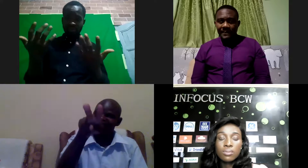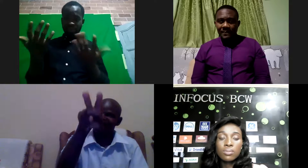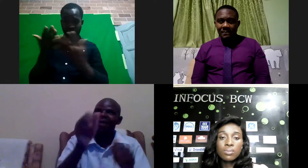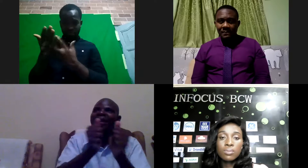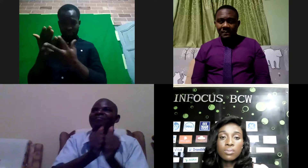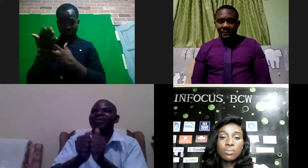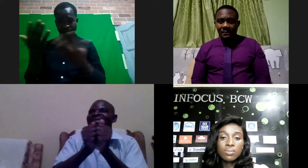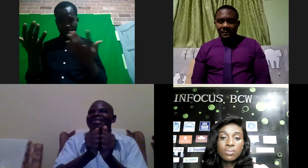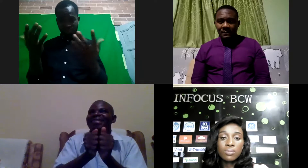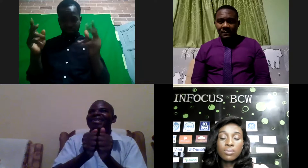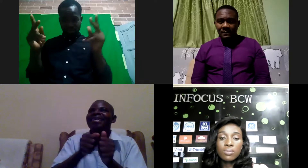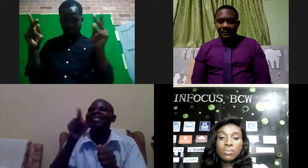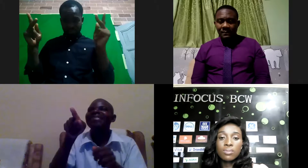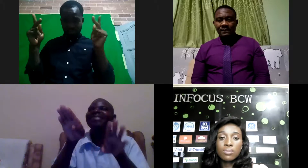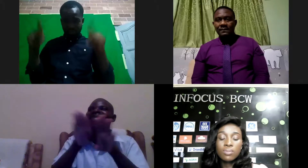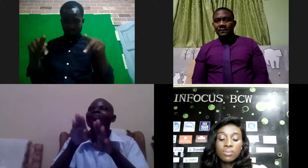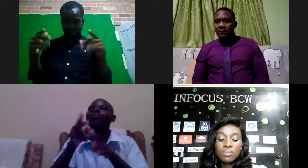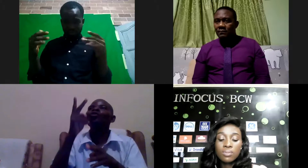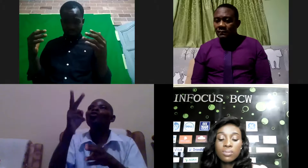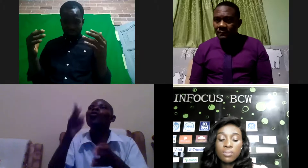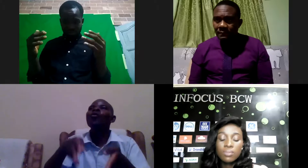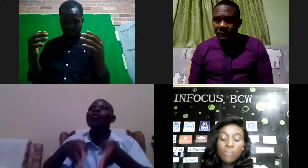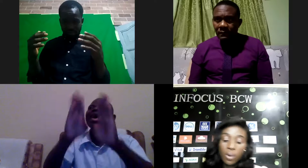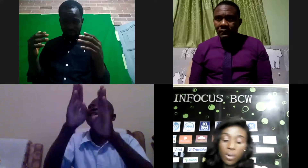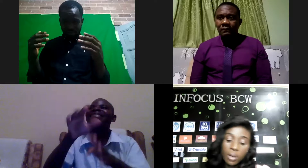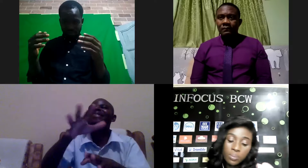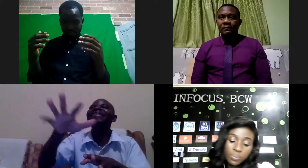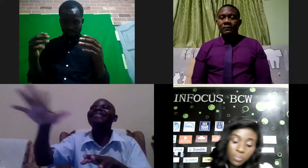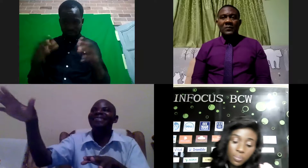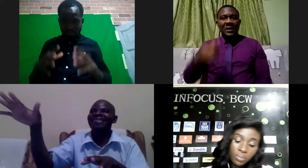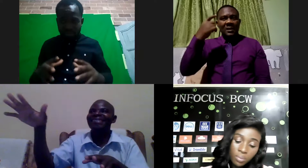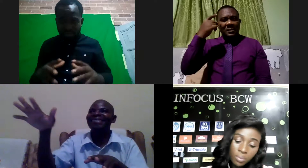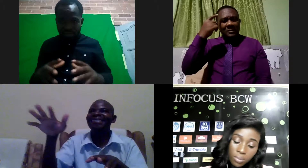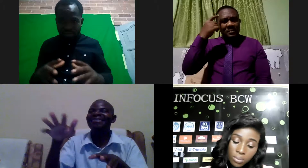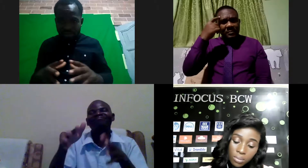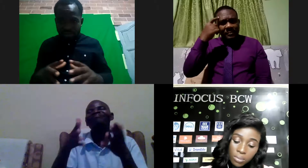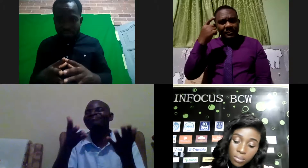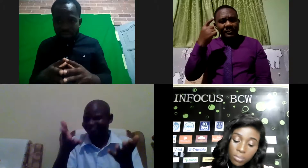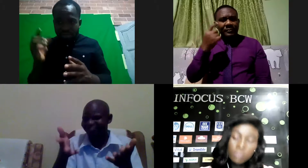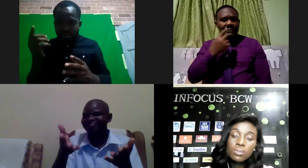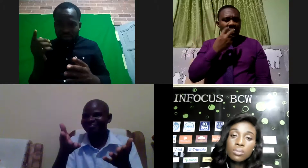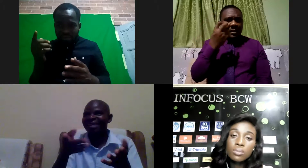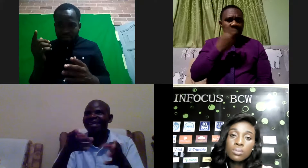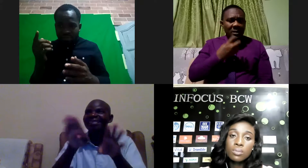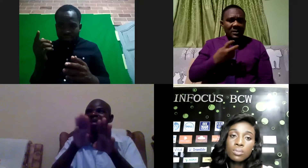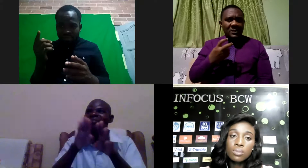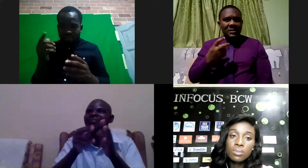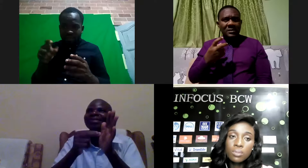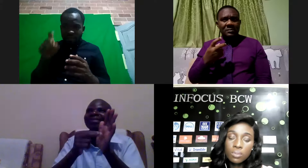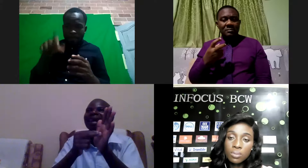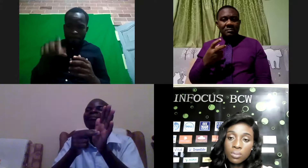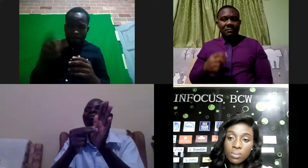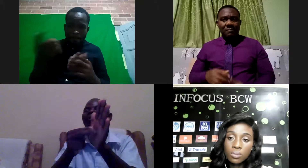the speech therapy is more important. Okay. But it's too more, there should be two ways, so we